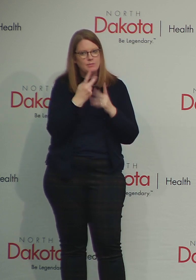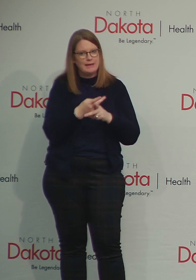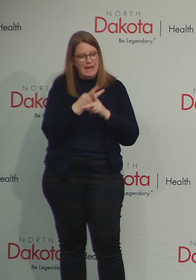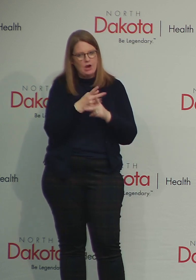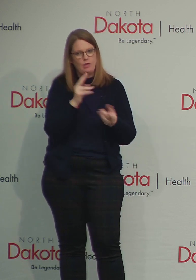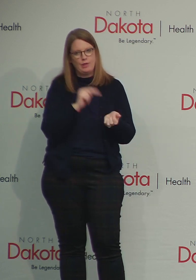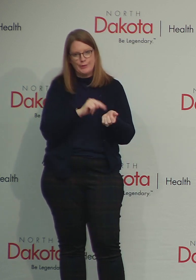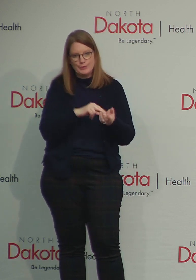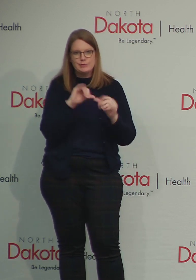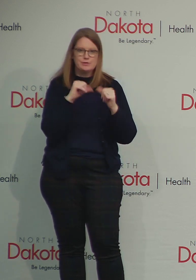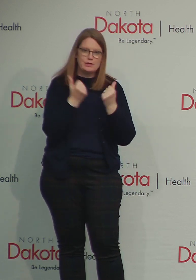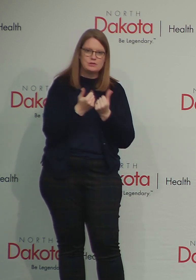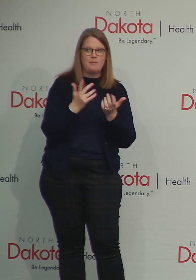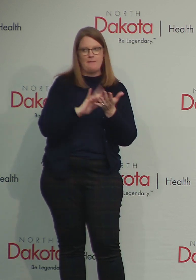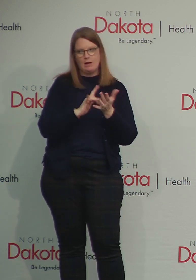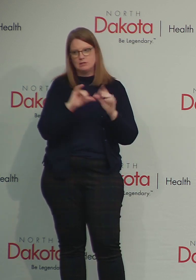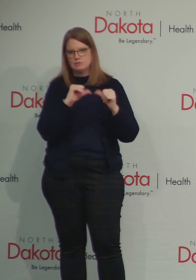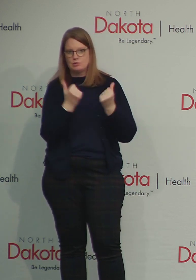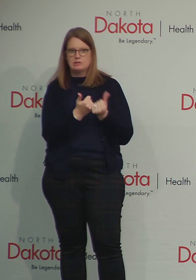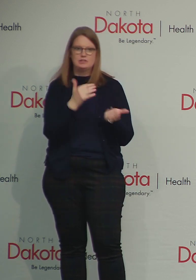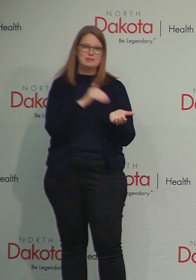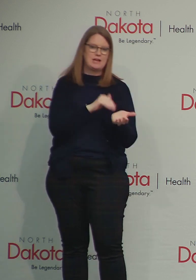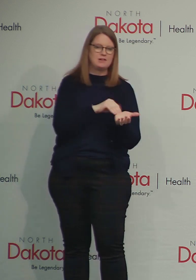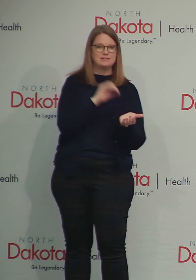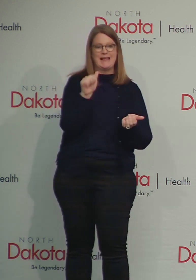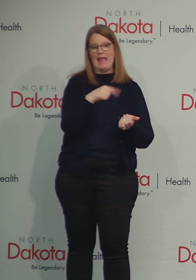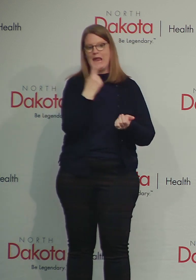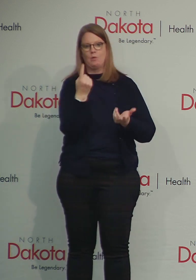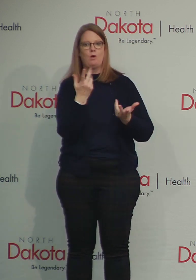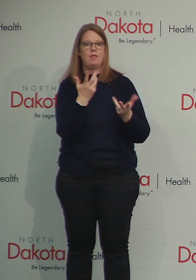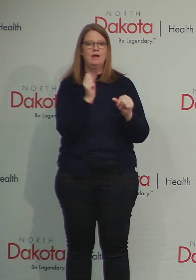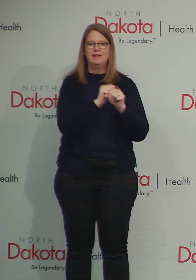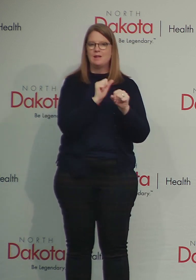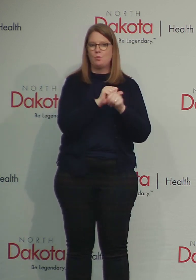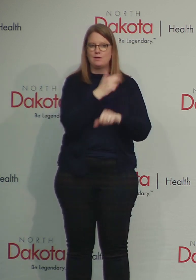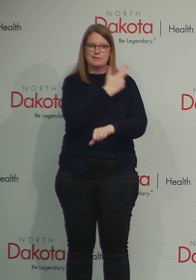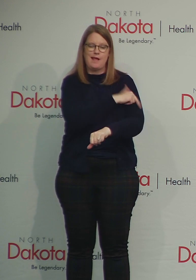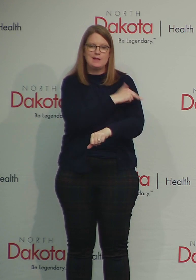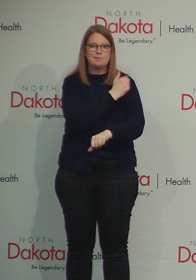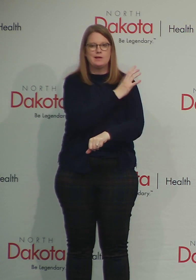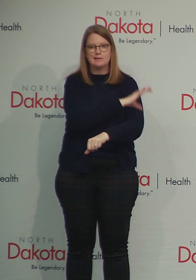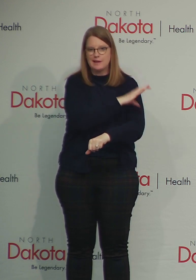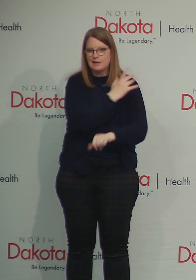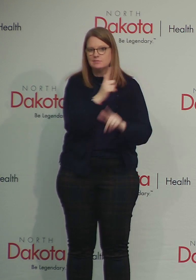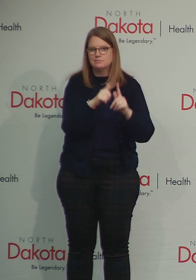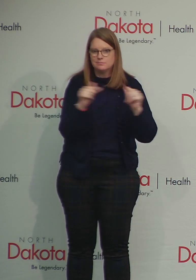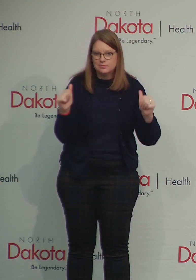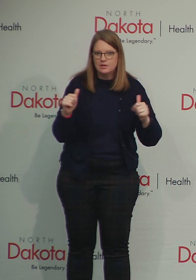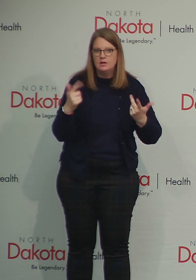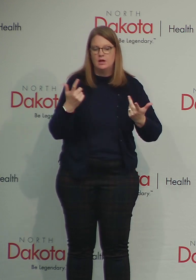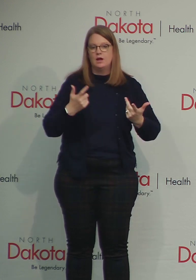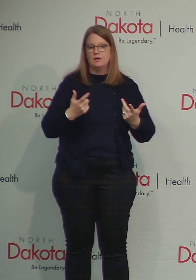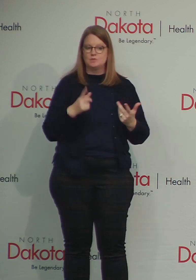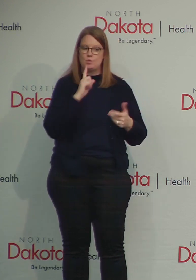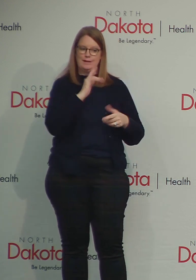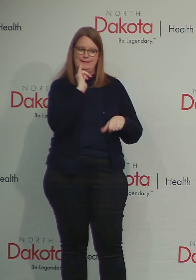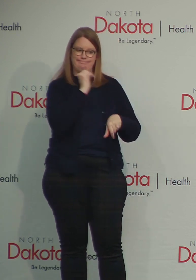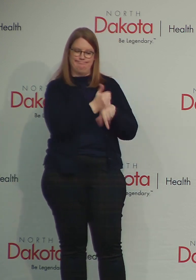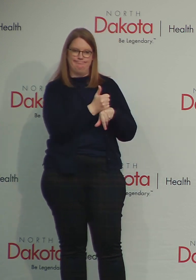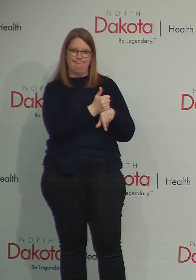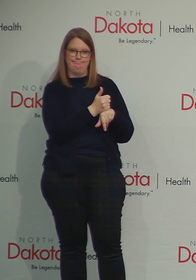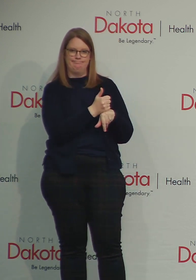Nurses Association, medical associations, doctors, anybody that works on the front lines or lives with anybody who works on the front line, to keep that in place. So